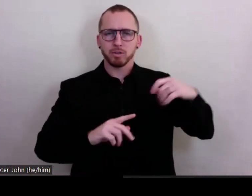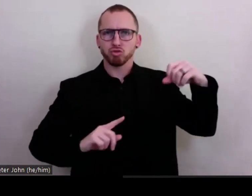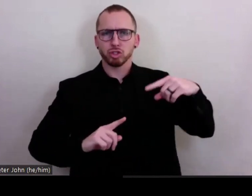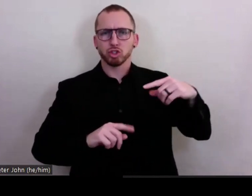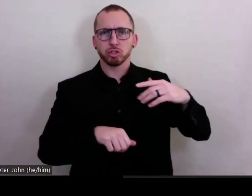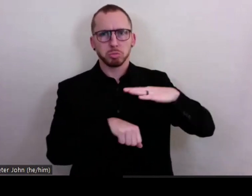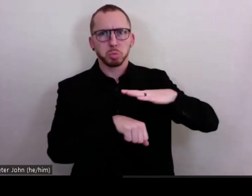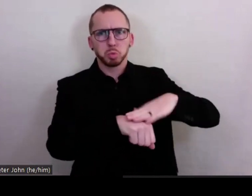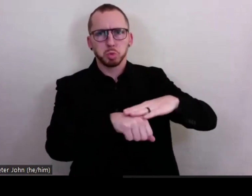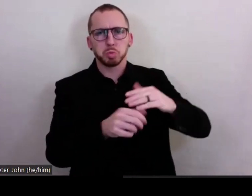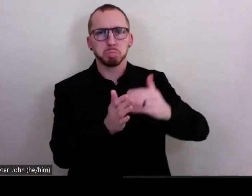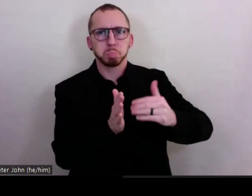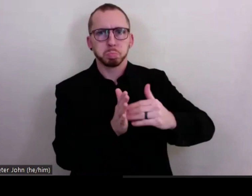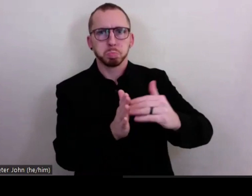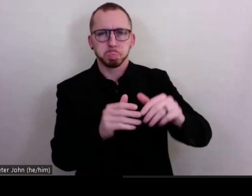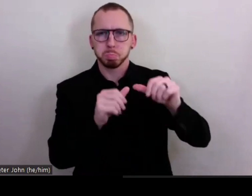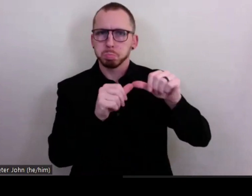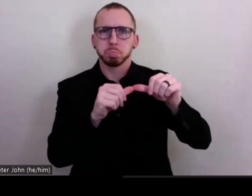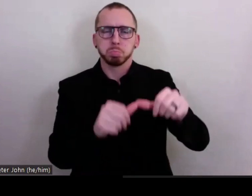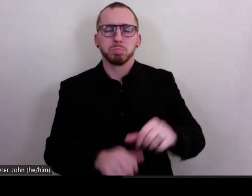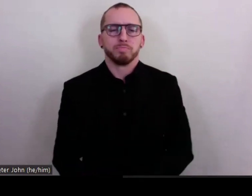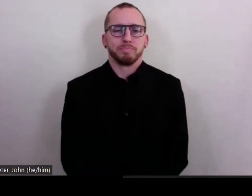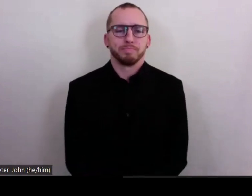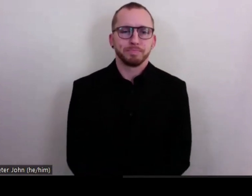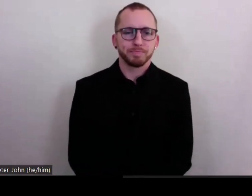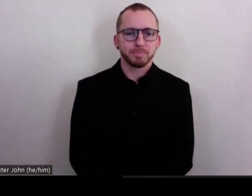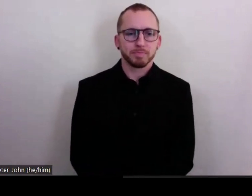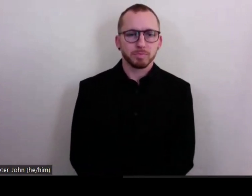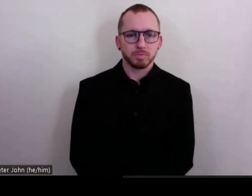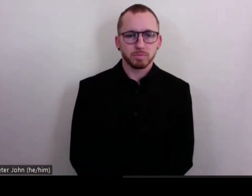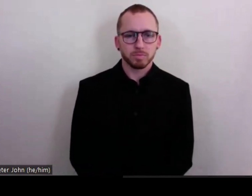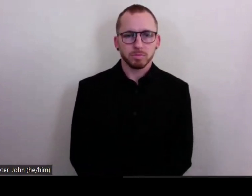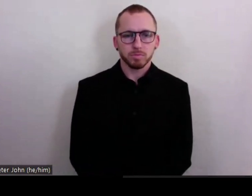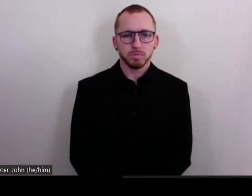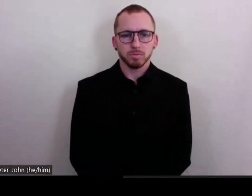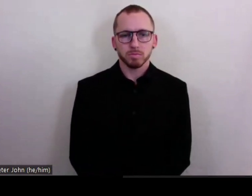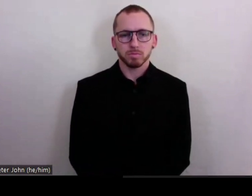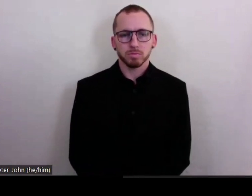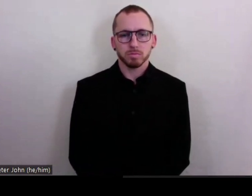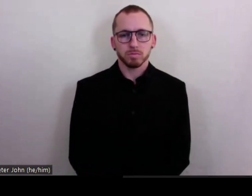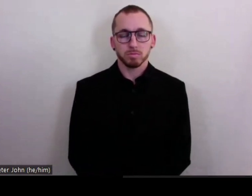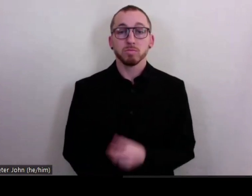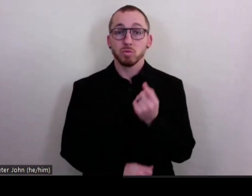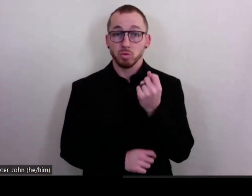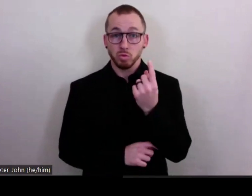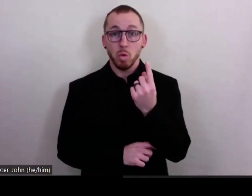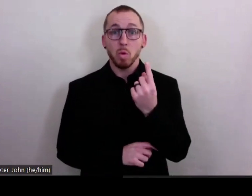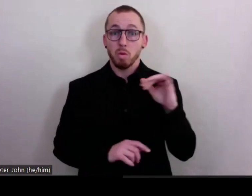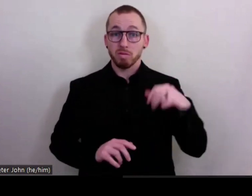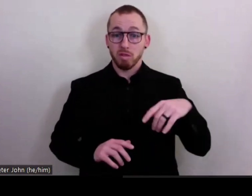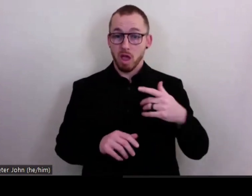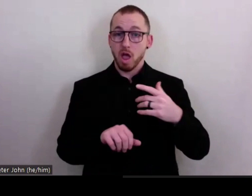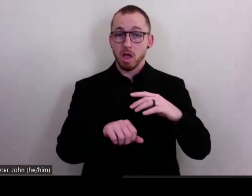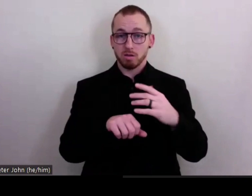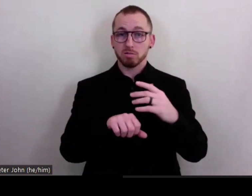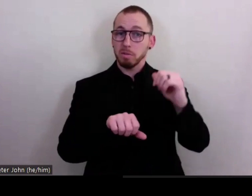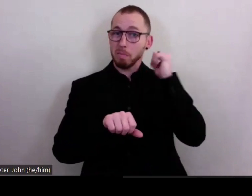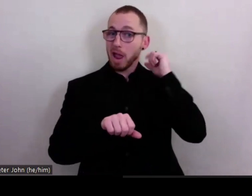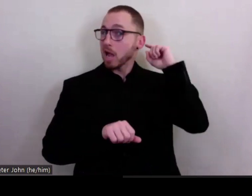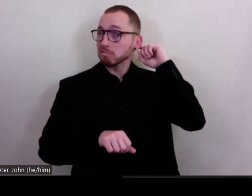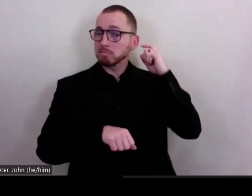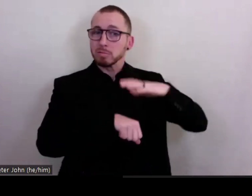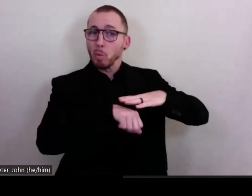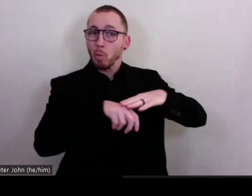trauma are affect regulation. And so affect regulation begins early on with just being able